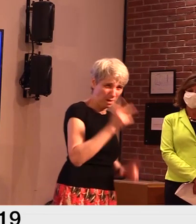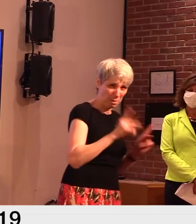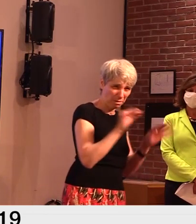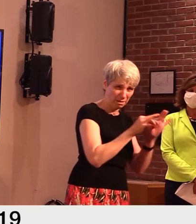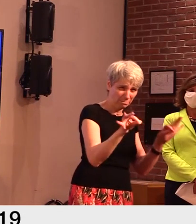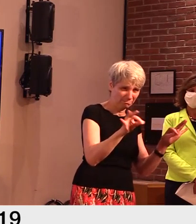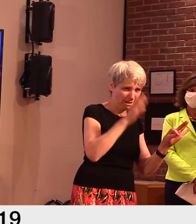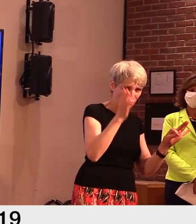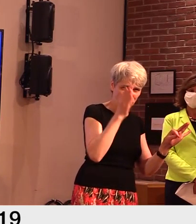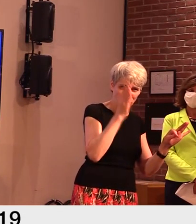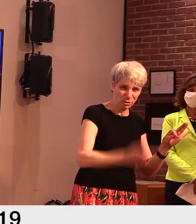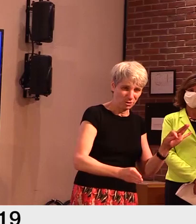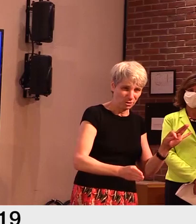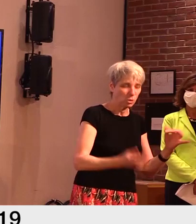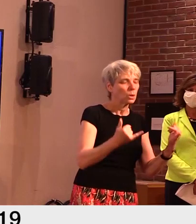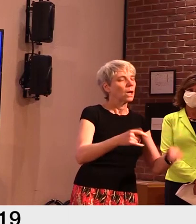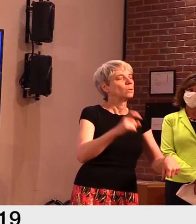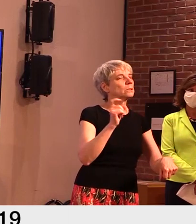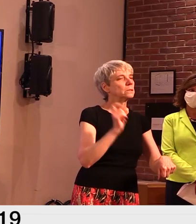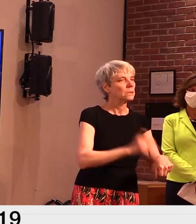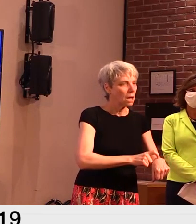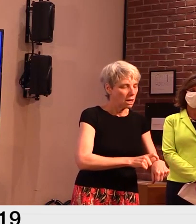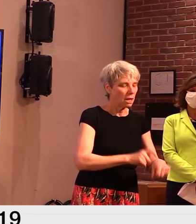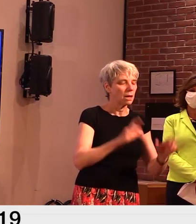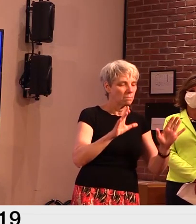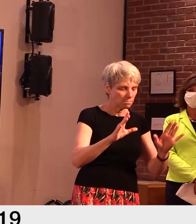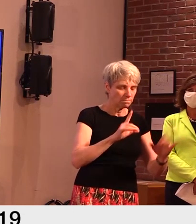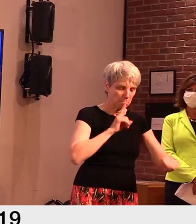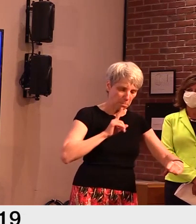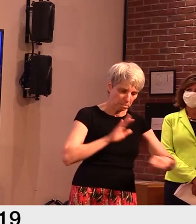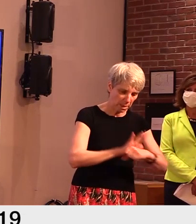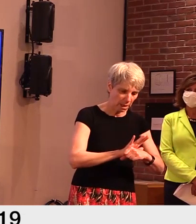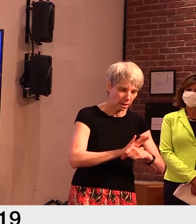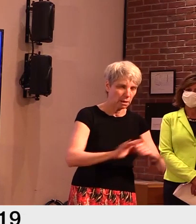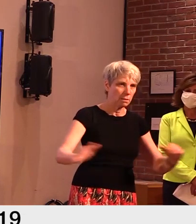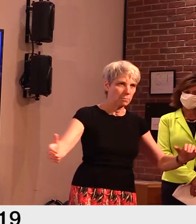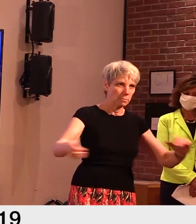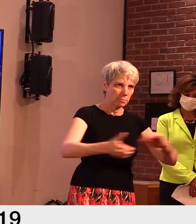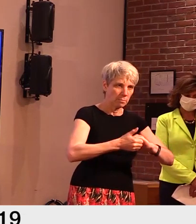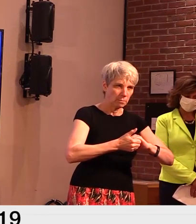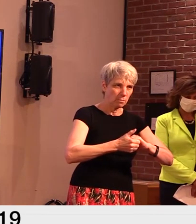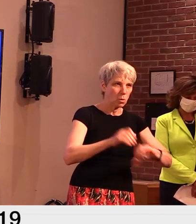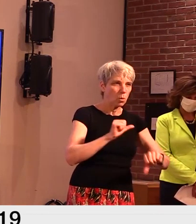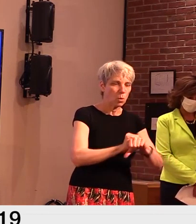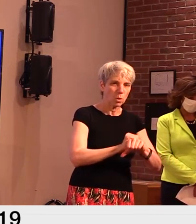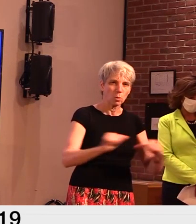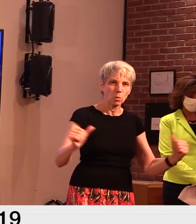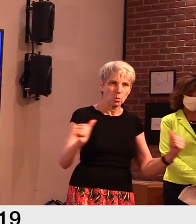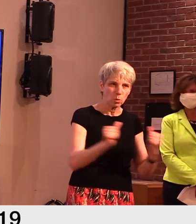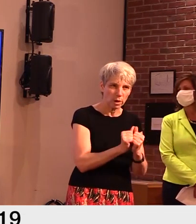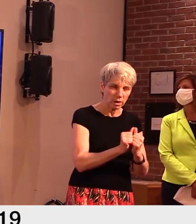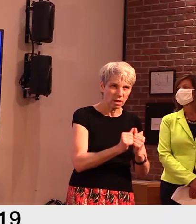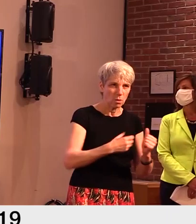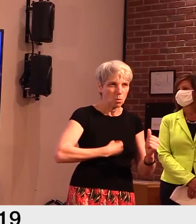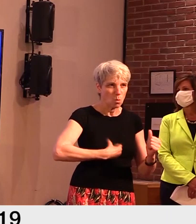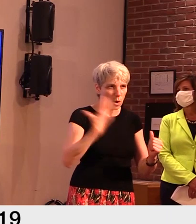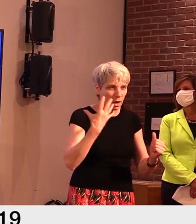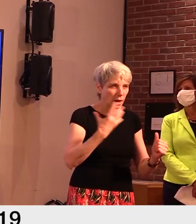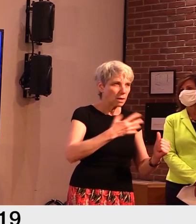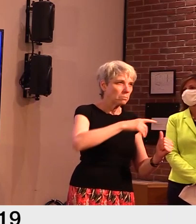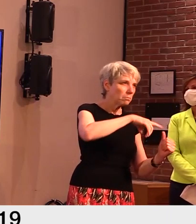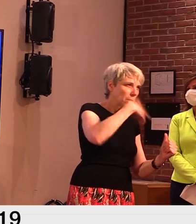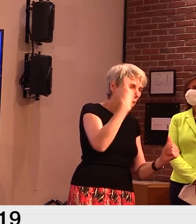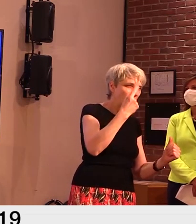That was what my daughter was told in the school here in Vermont. We still have a lot of work to